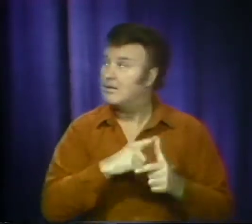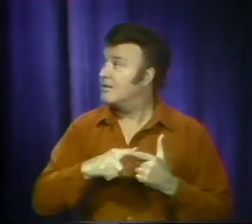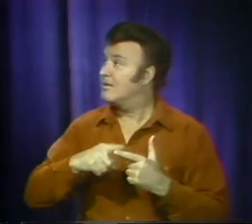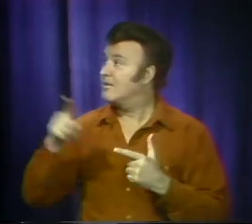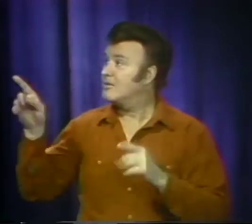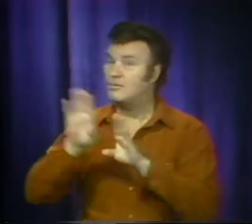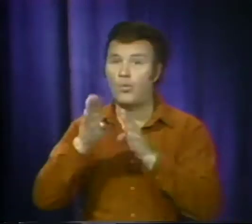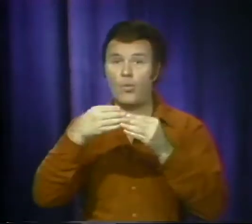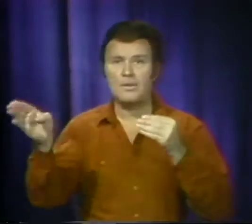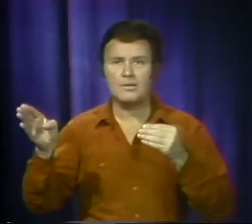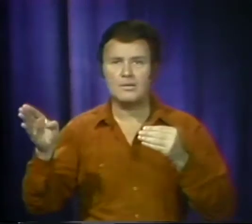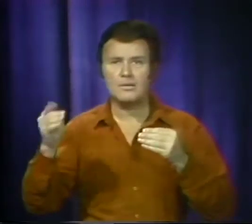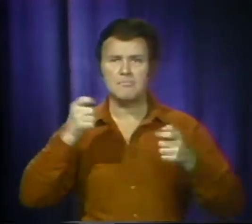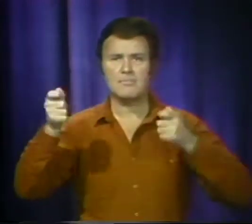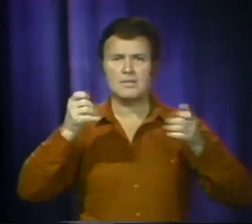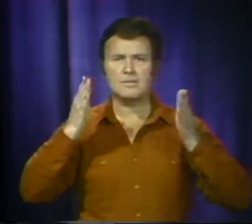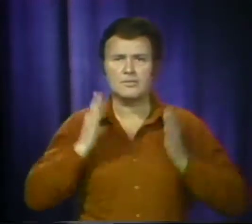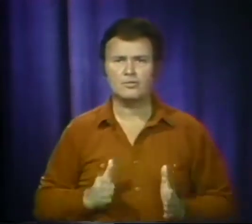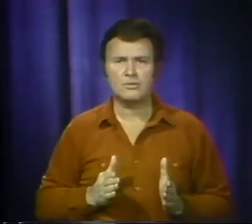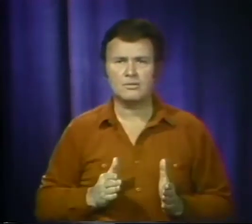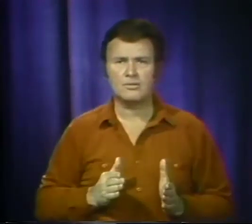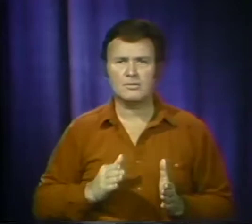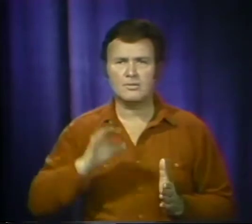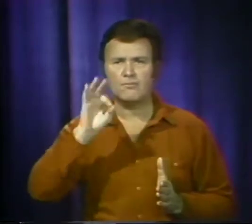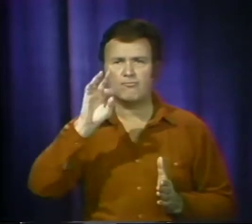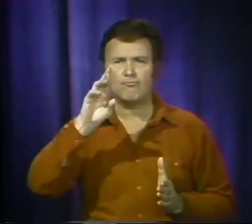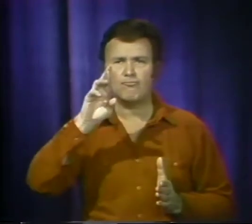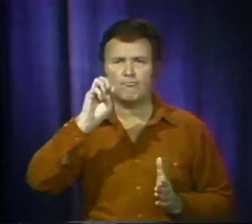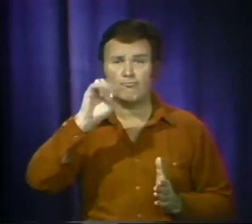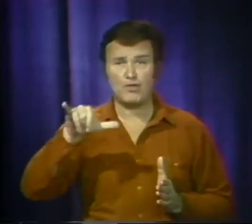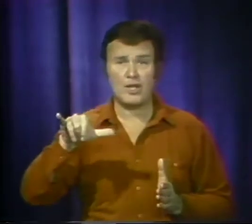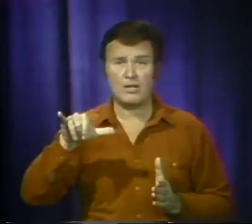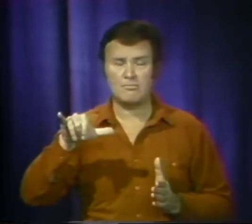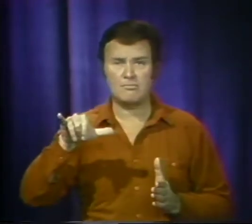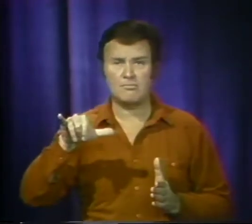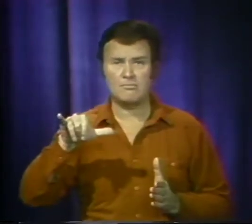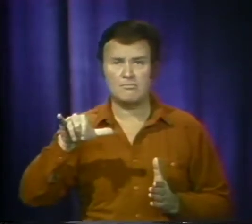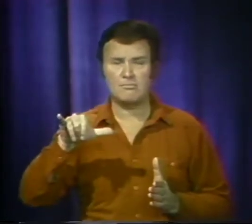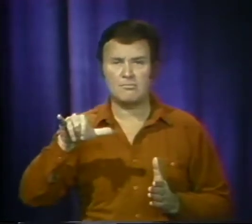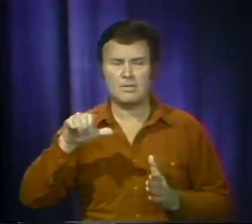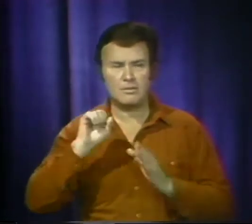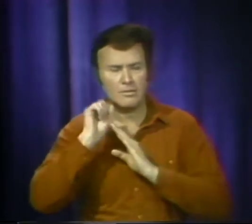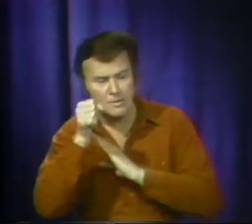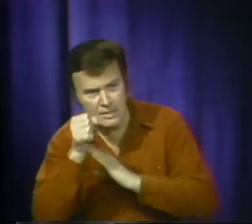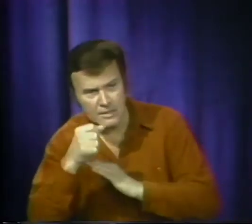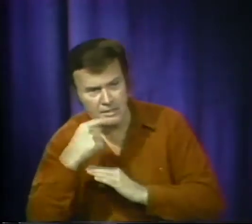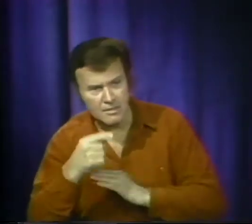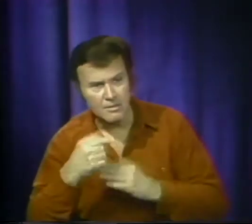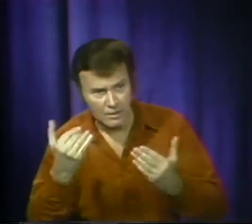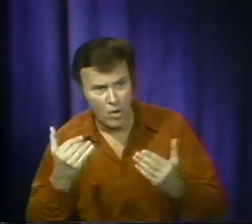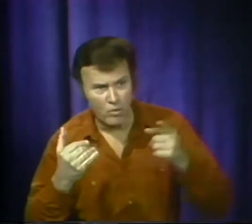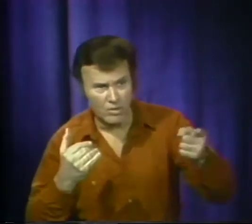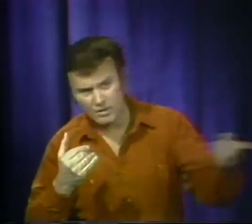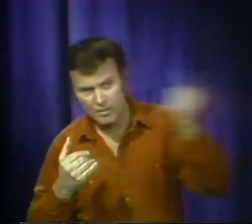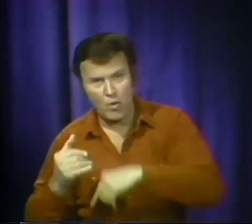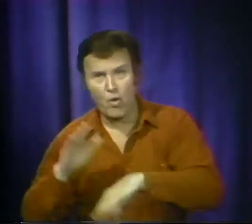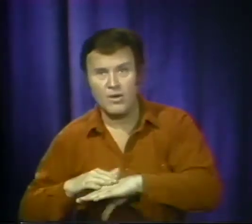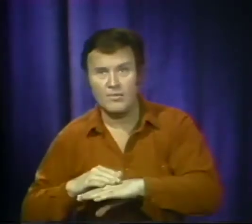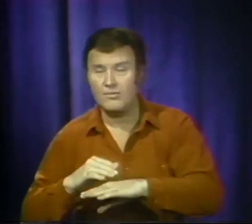And then suddenly the door opened and the manager, Frey was his name, stuck his head through the door and said, now